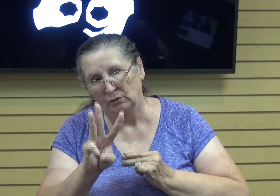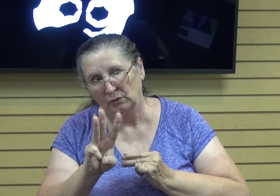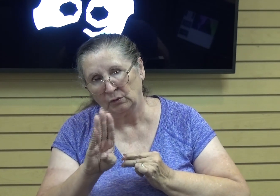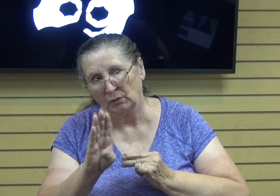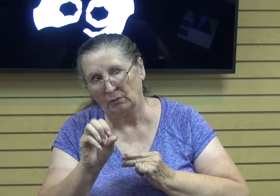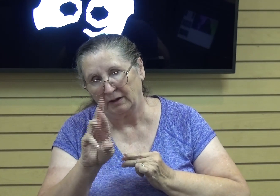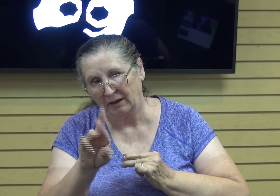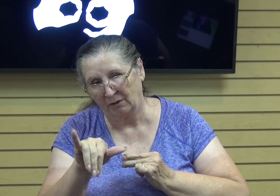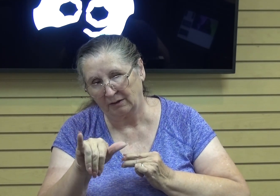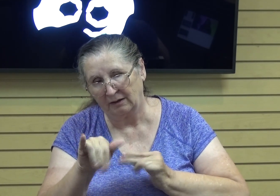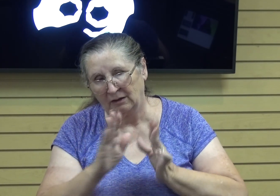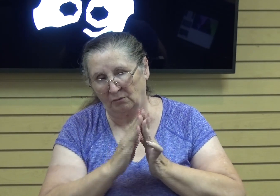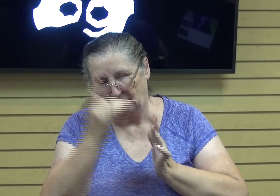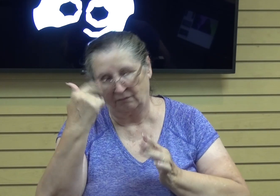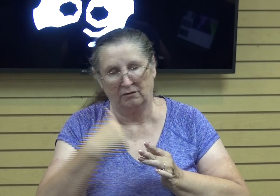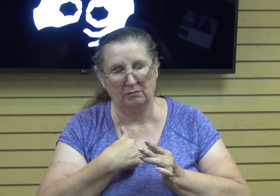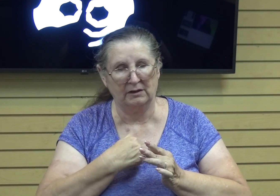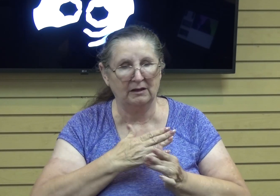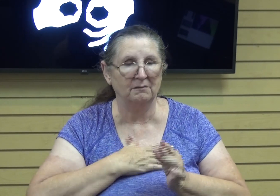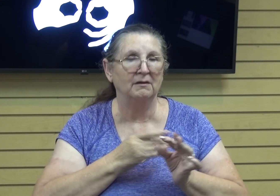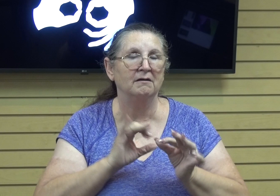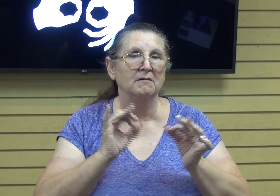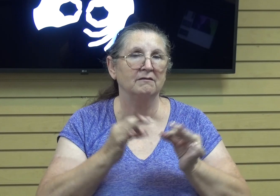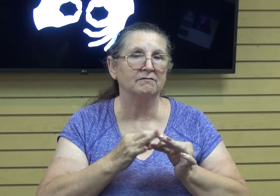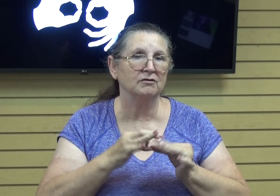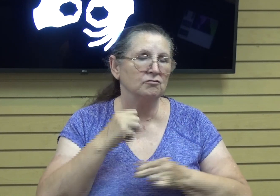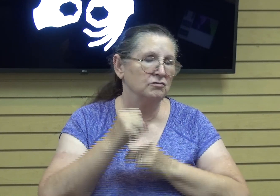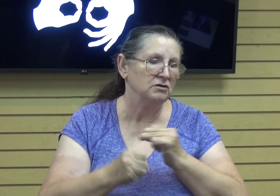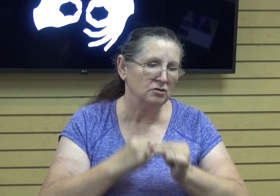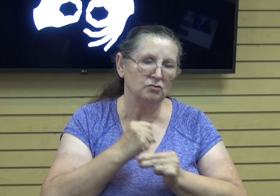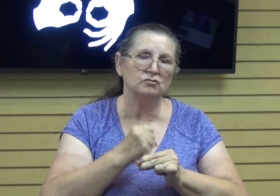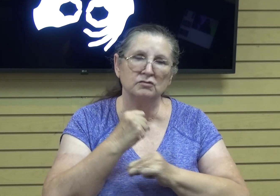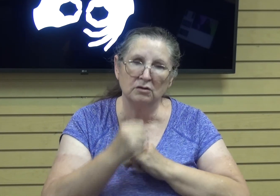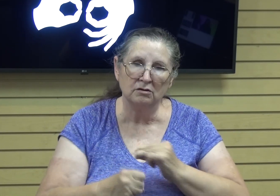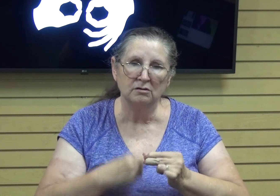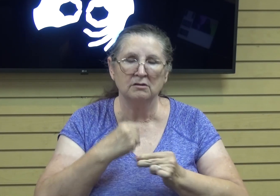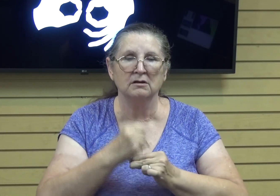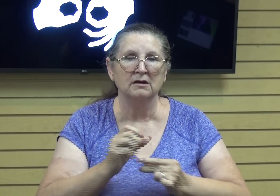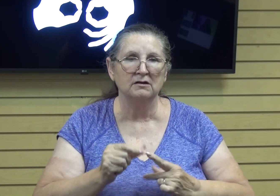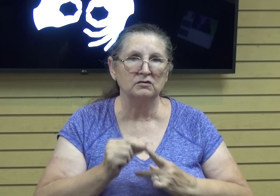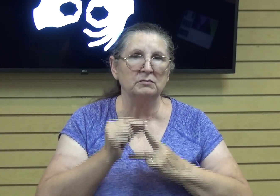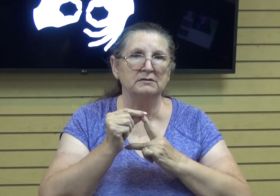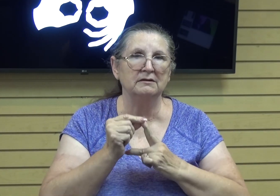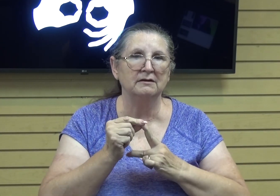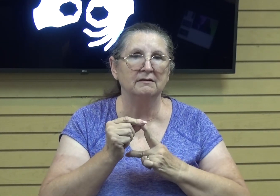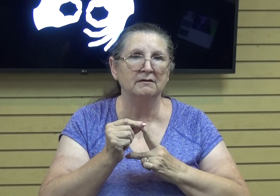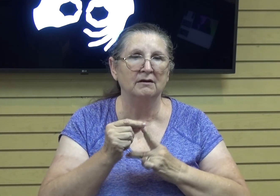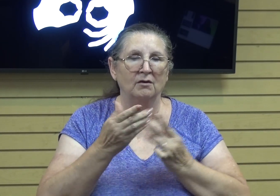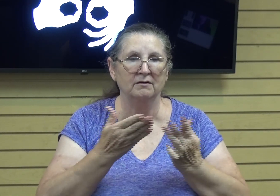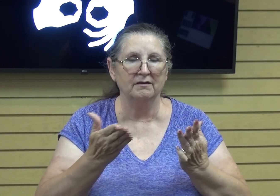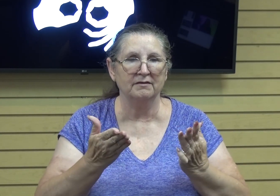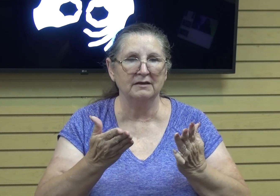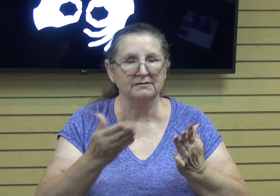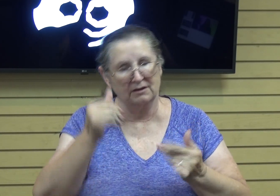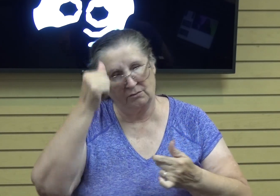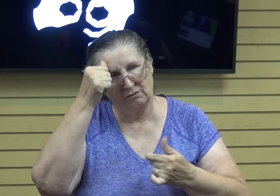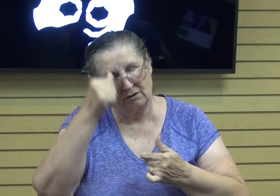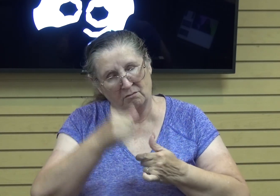he prayed for me and for my family for years and years. But specifically, one of the things that I remember the most about